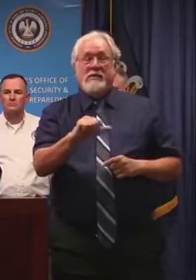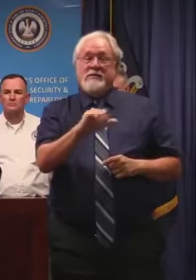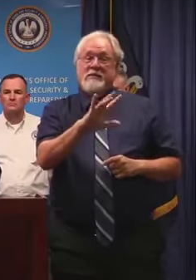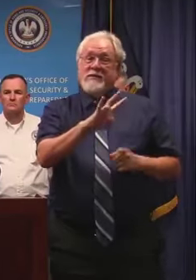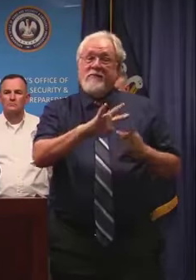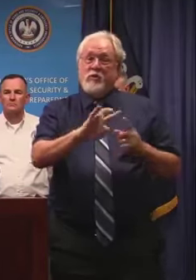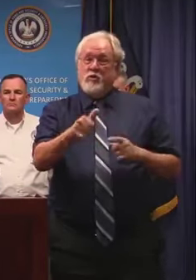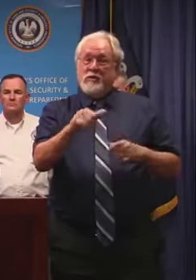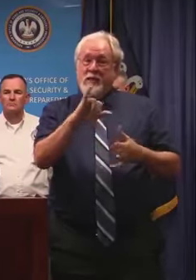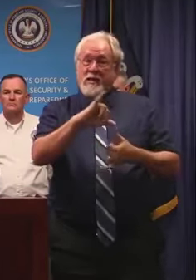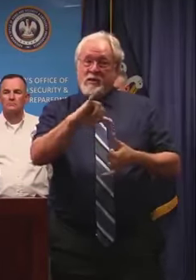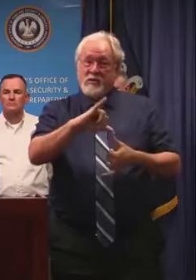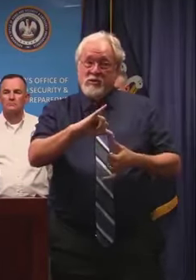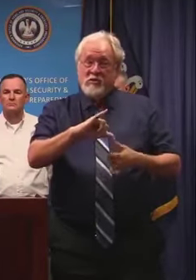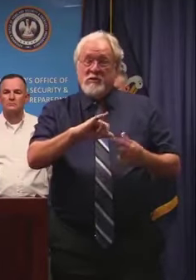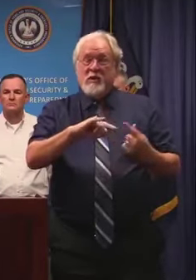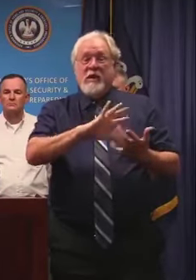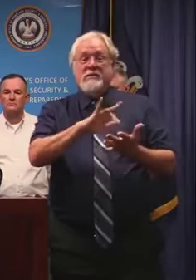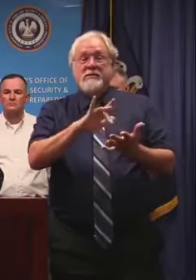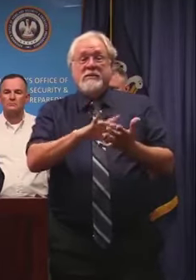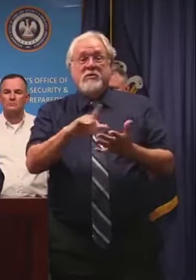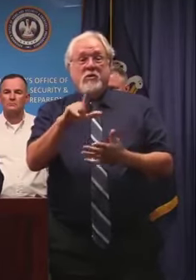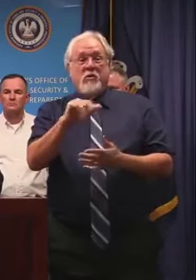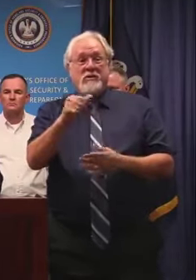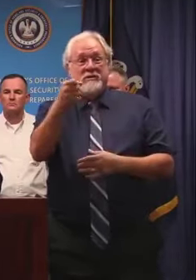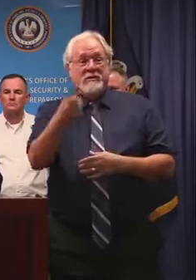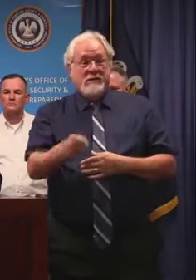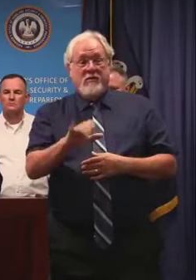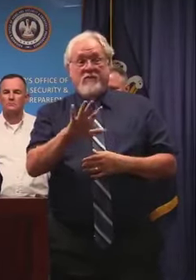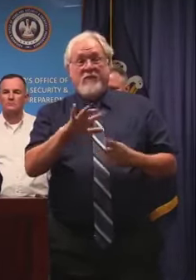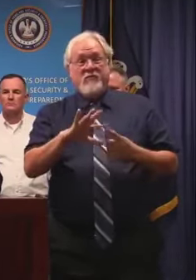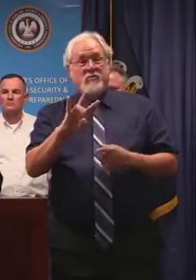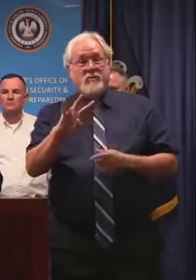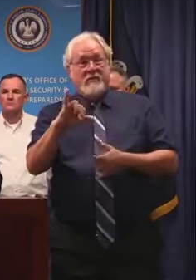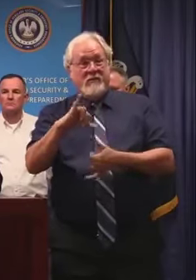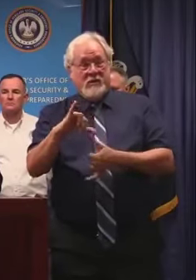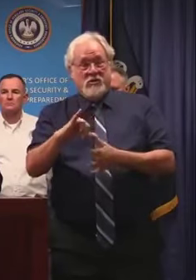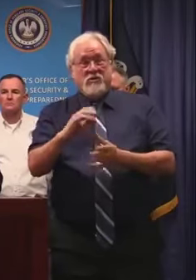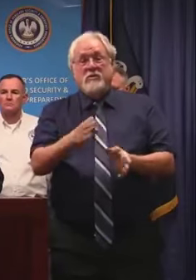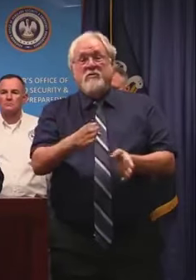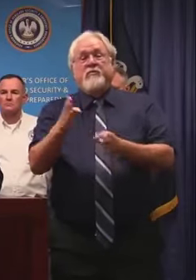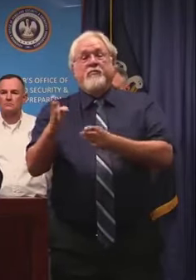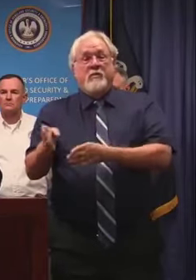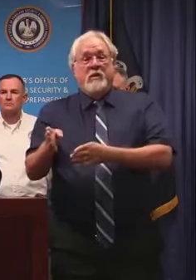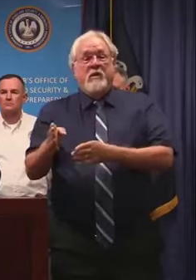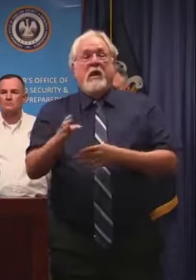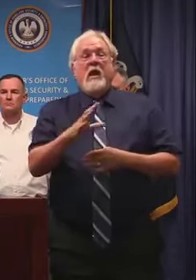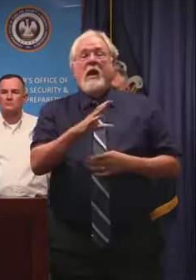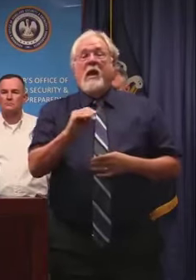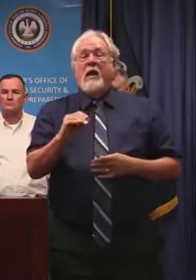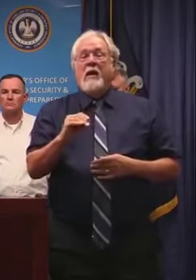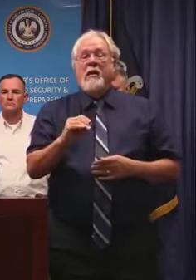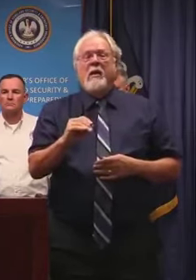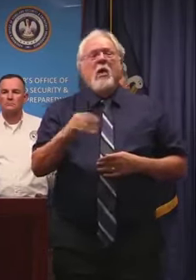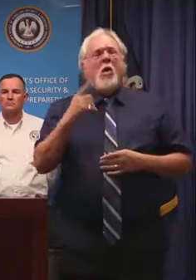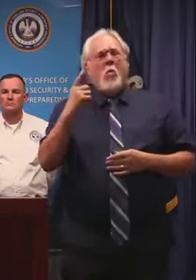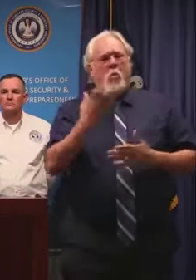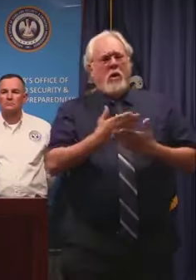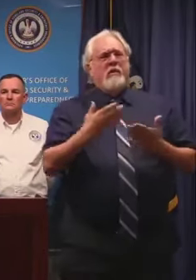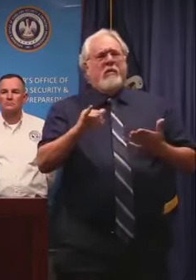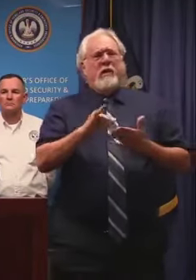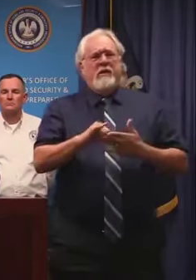rain. In central and south central Louisiana, 5 to 7 inches of rain. And one of the things